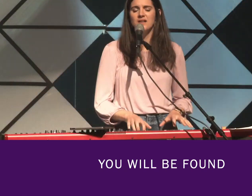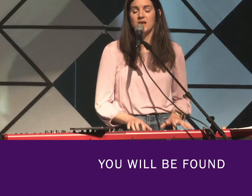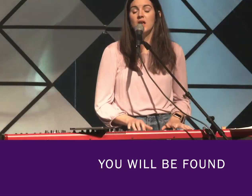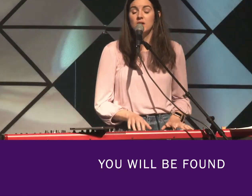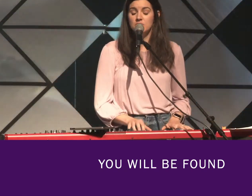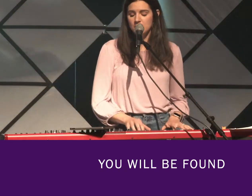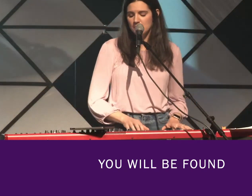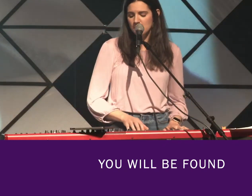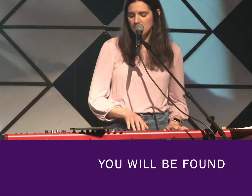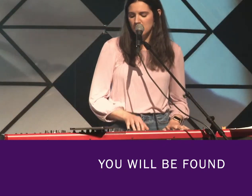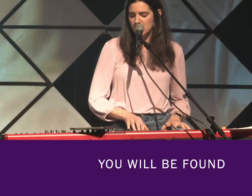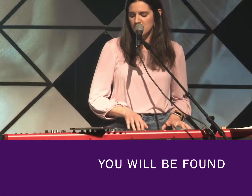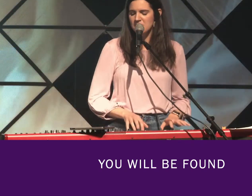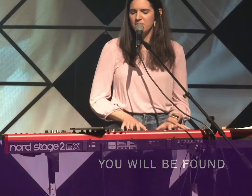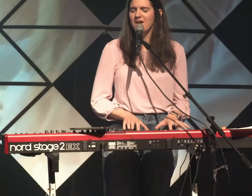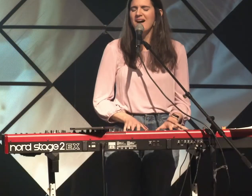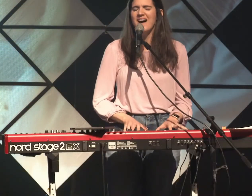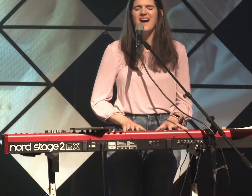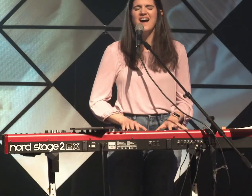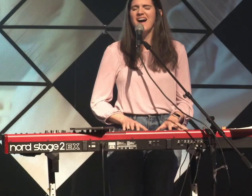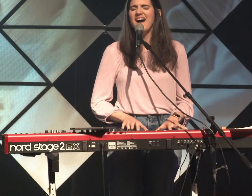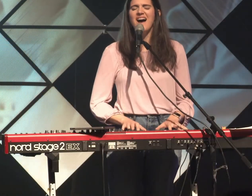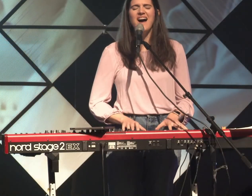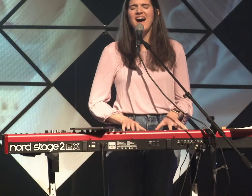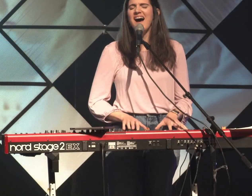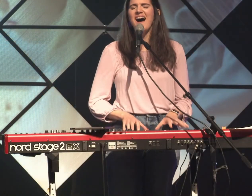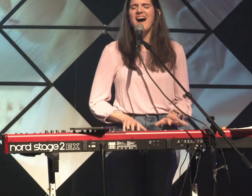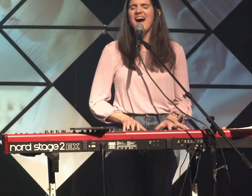found. You will be found.